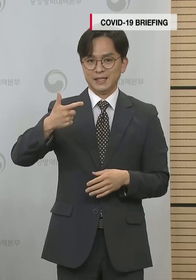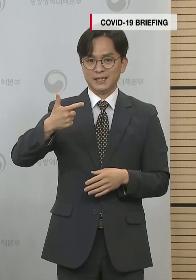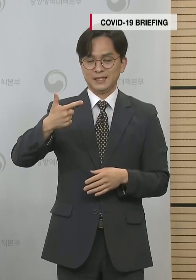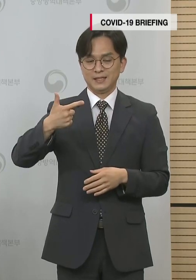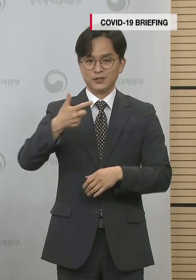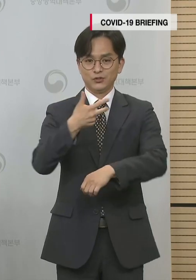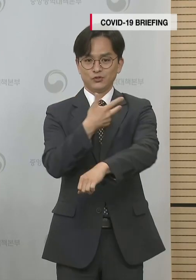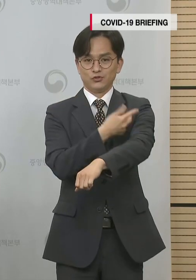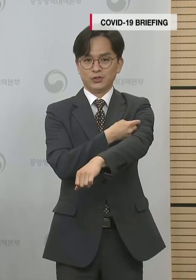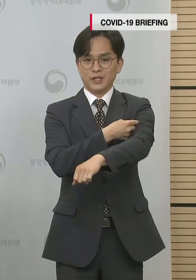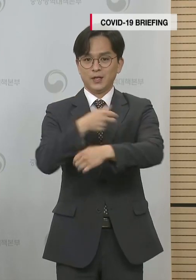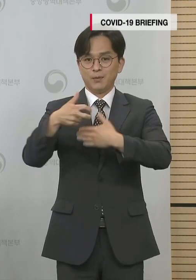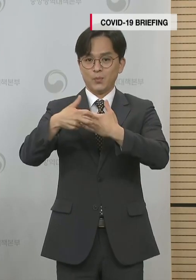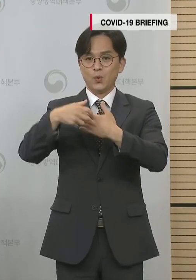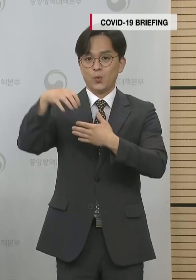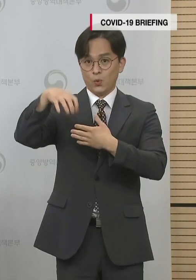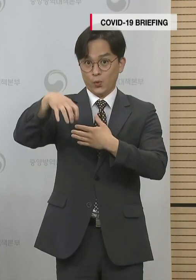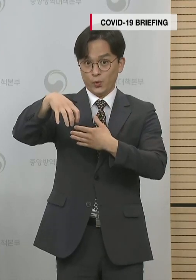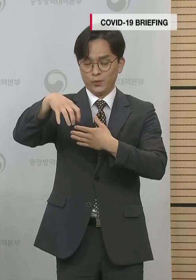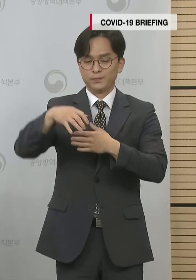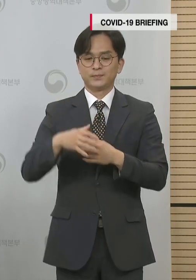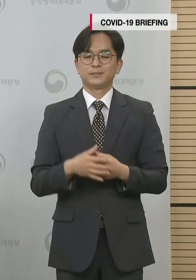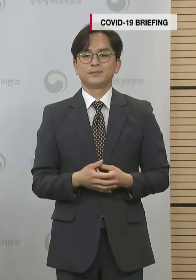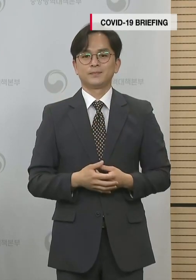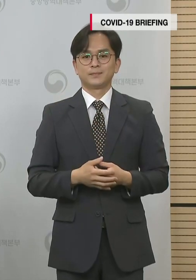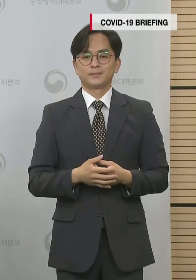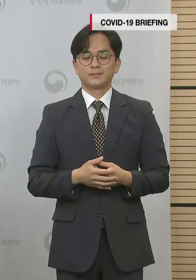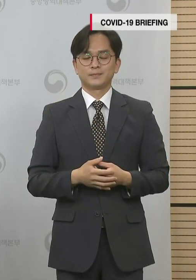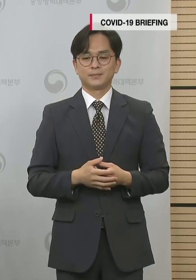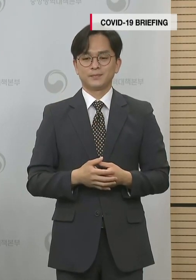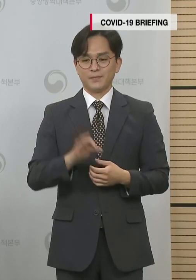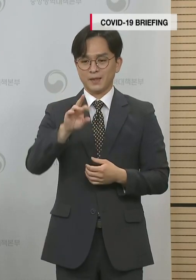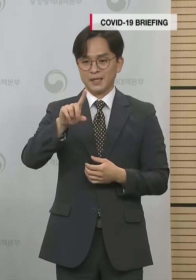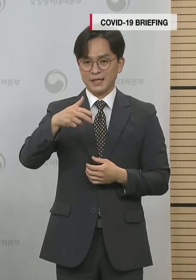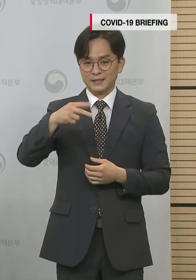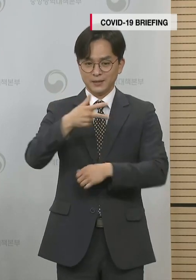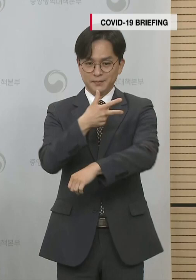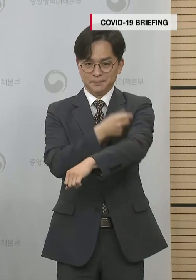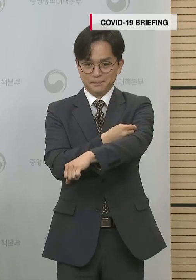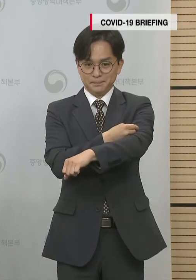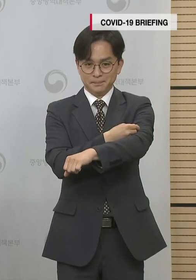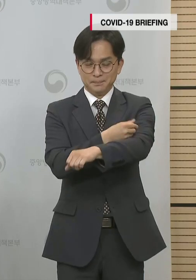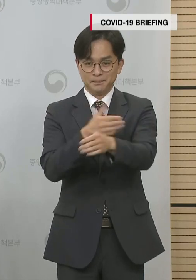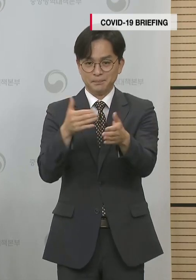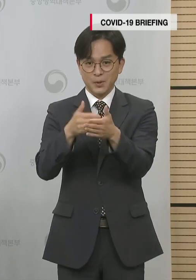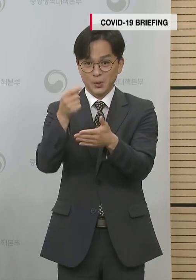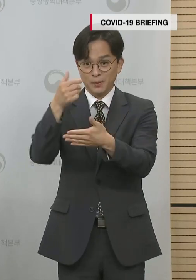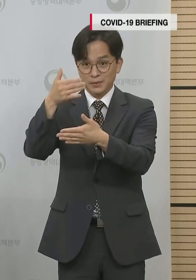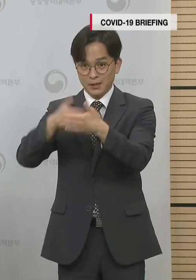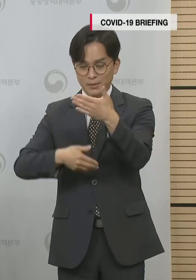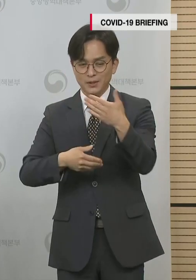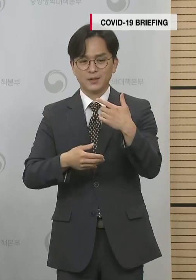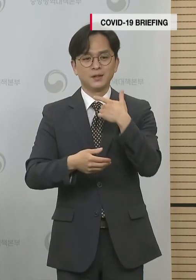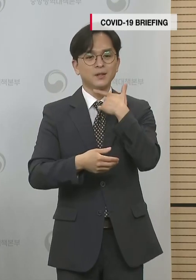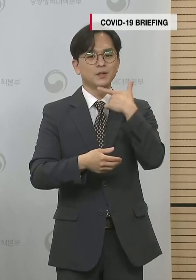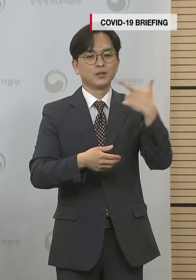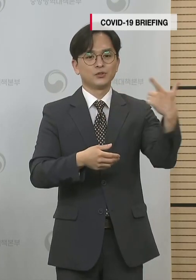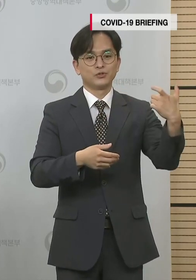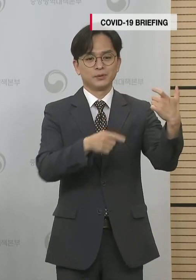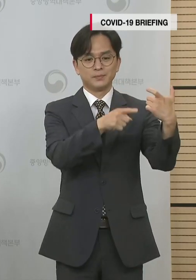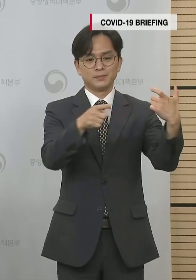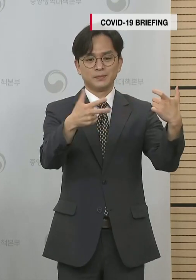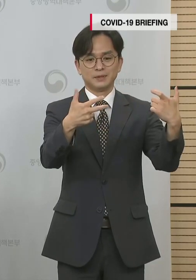vaccines have completed their vaccination. And as for the hospitals that are giving out these Janssen vaccines, as for the